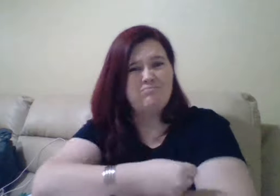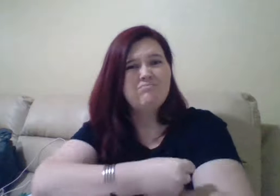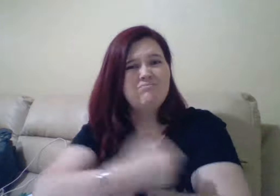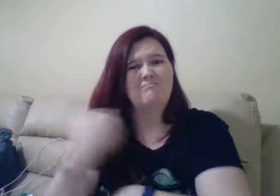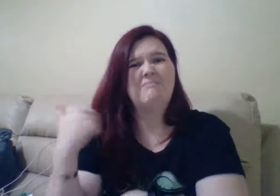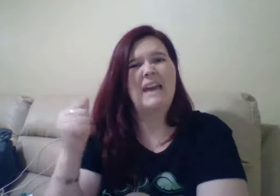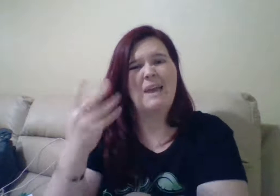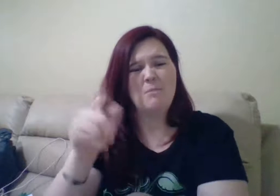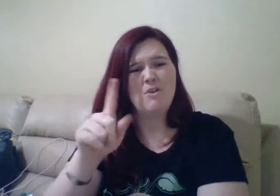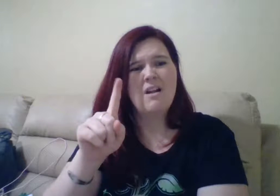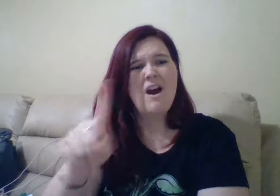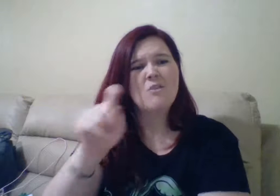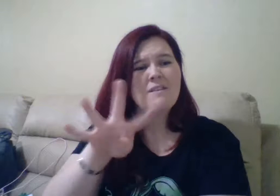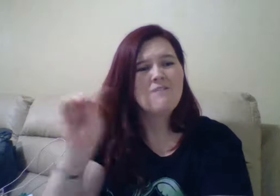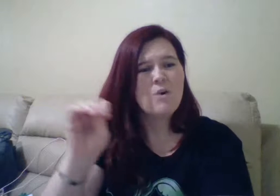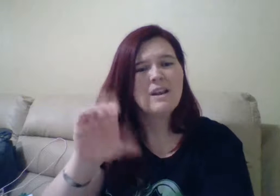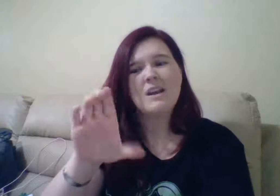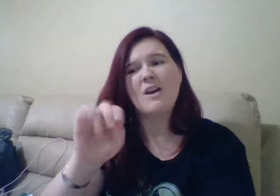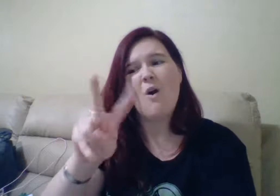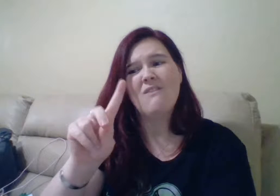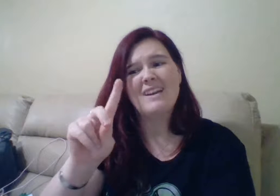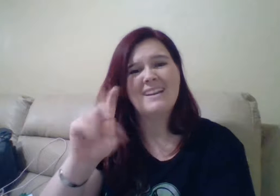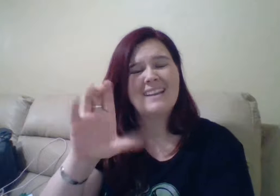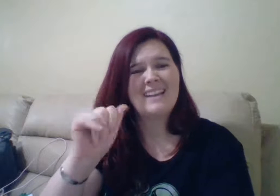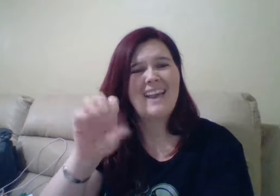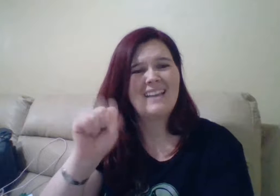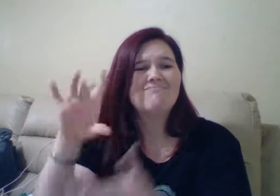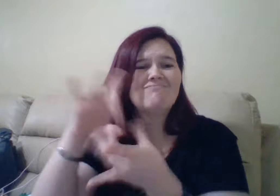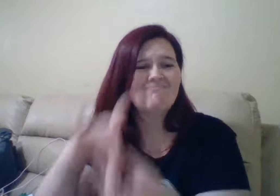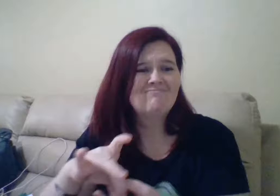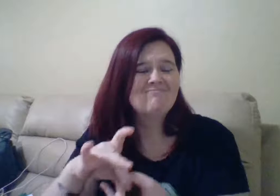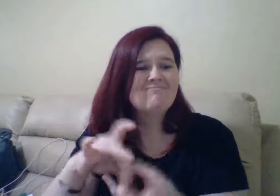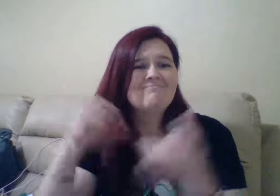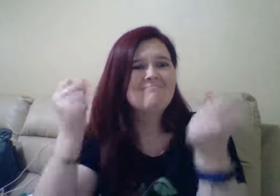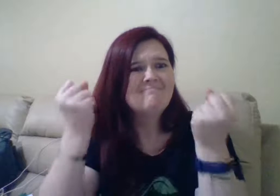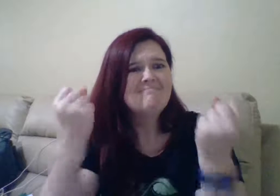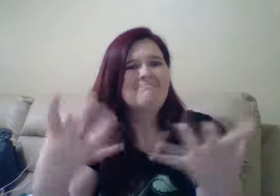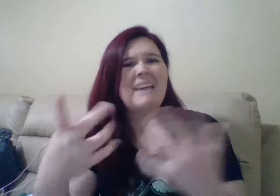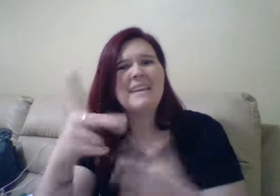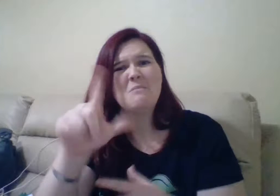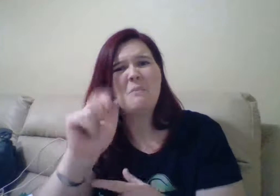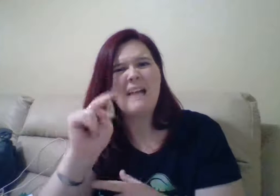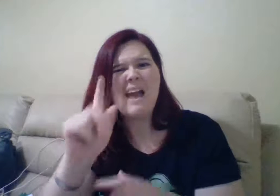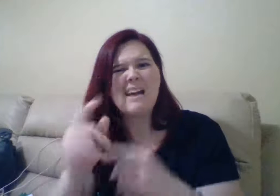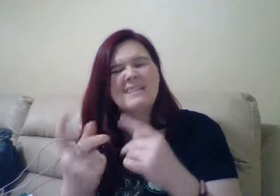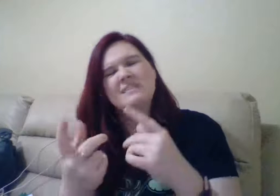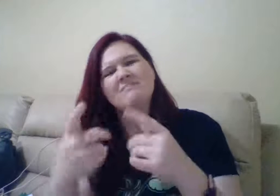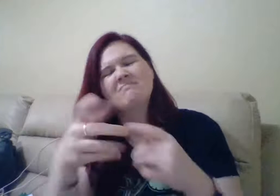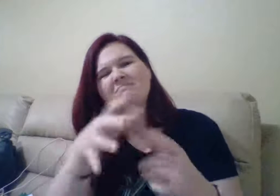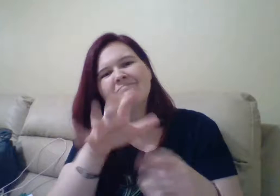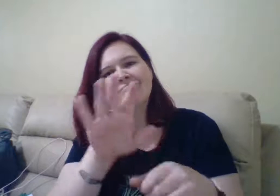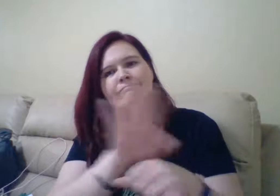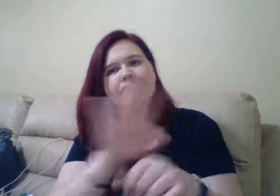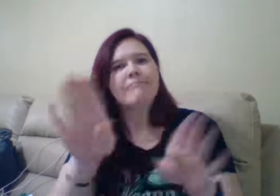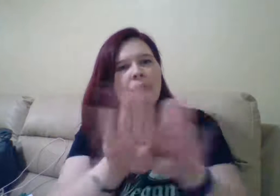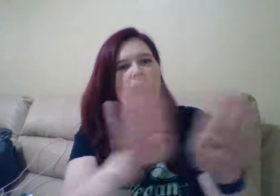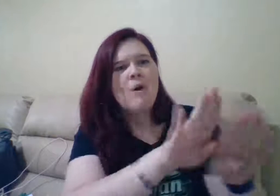cases linked to it. With so many plants closed and such a backlog of pigs, some of which weigh up to